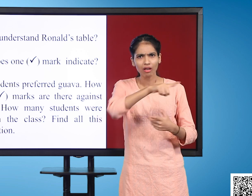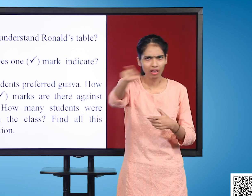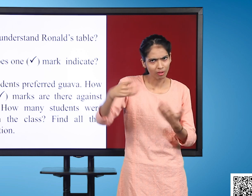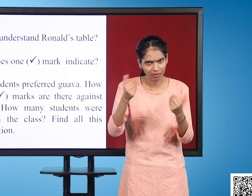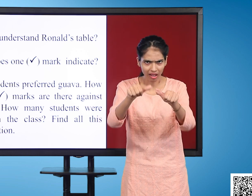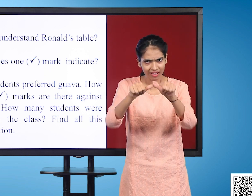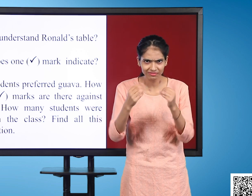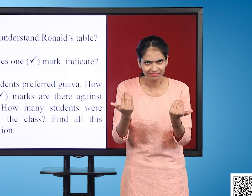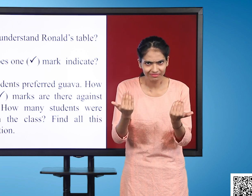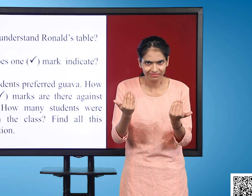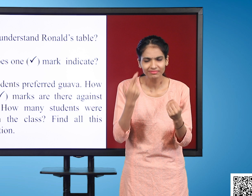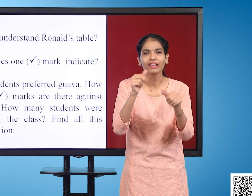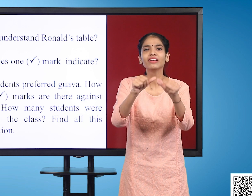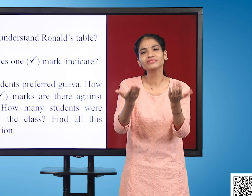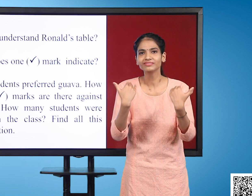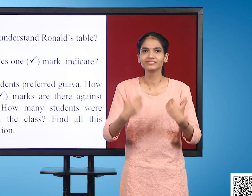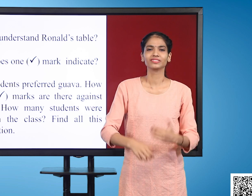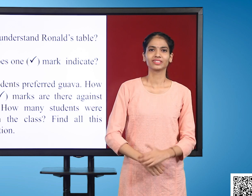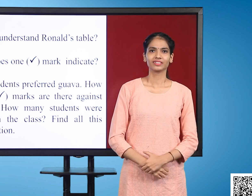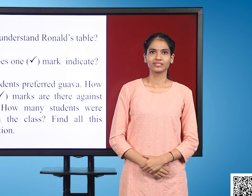class? Find all this information.